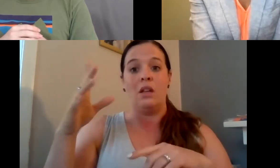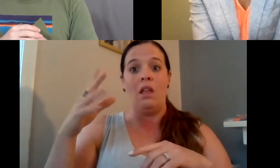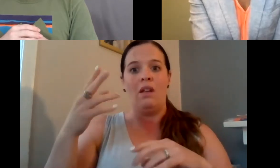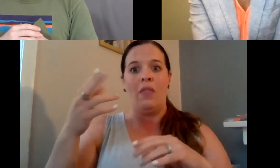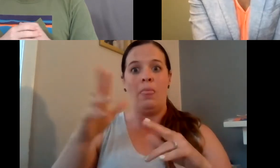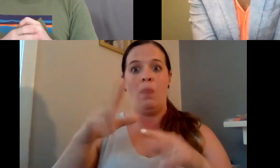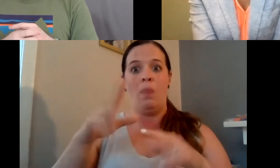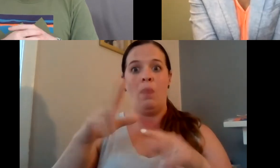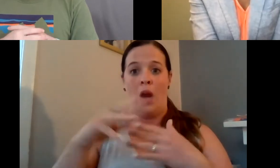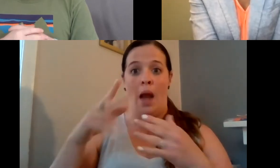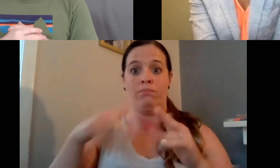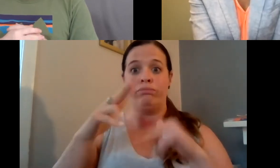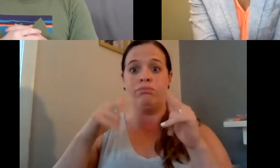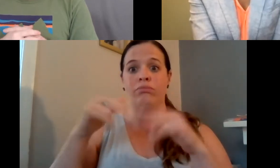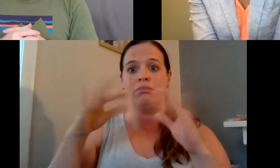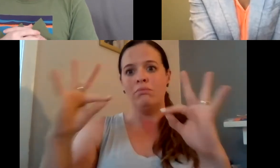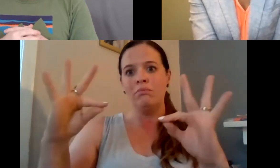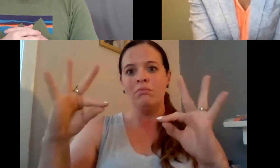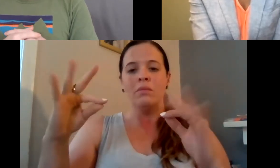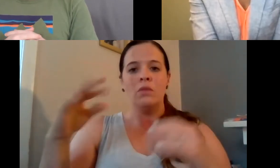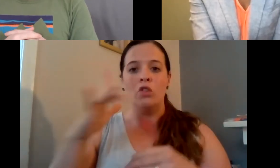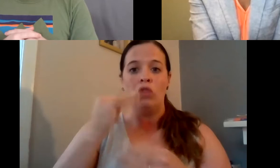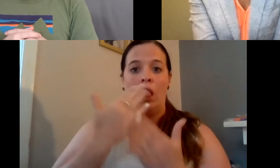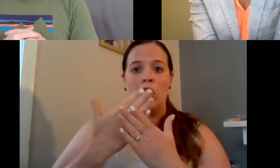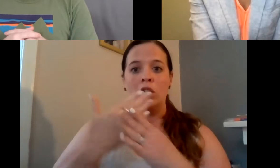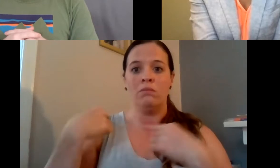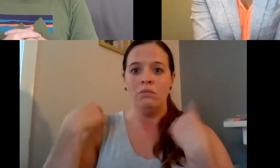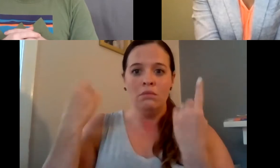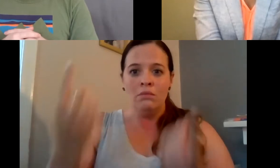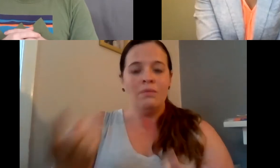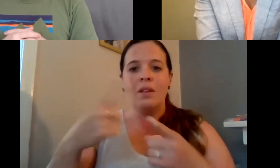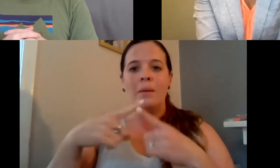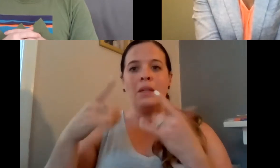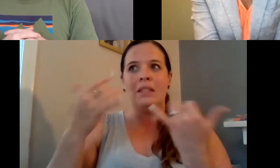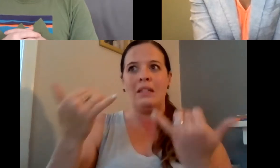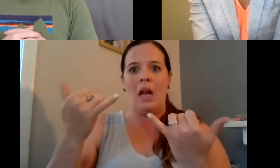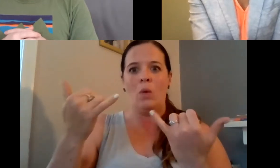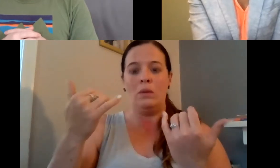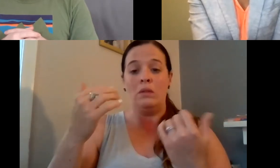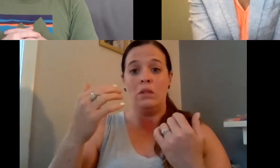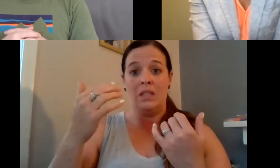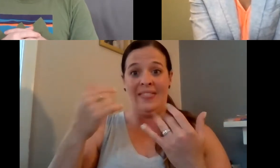measure the success? So I know that there's some programs that are being in place, but